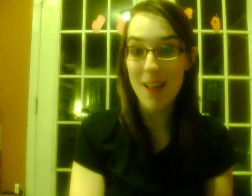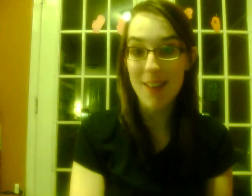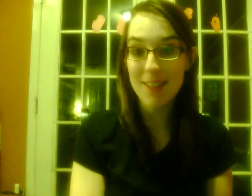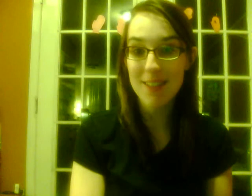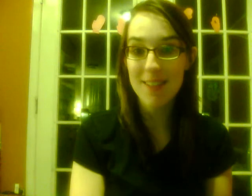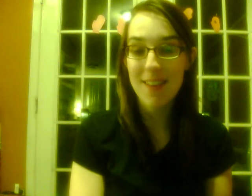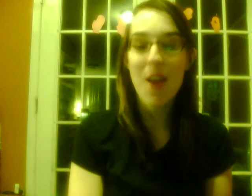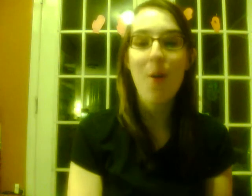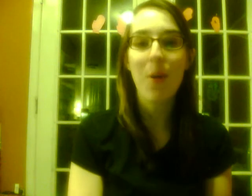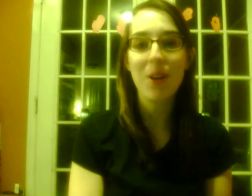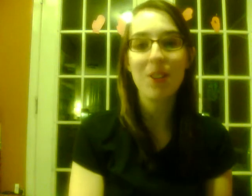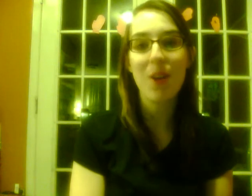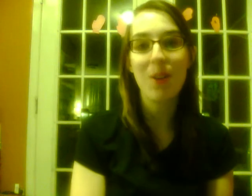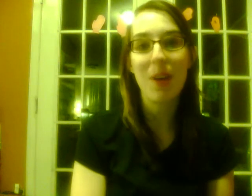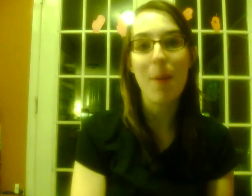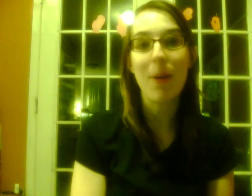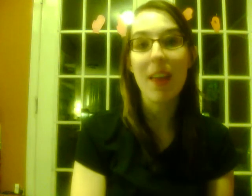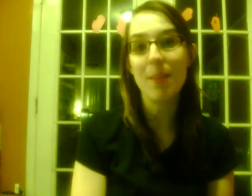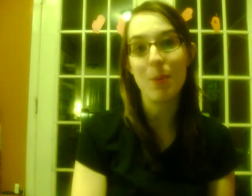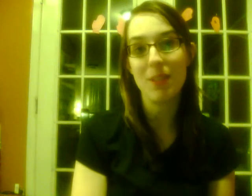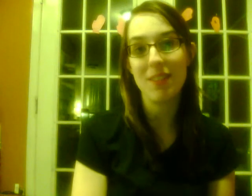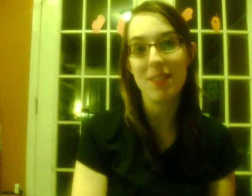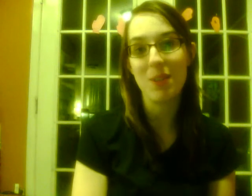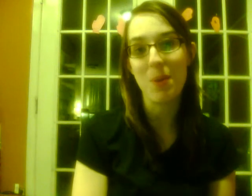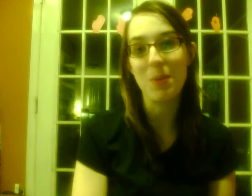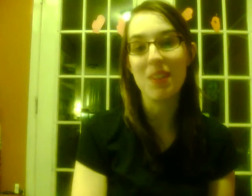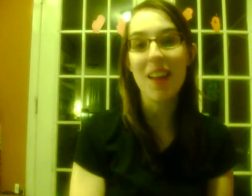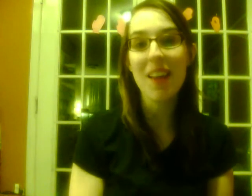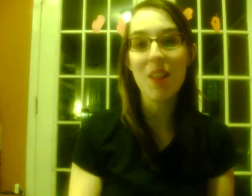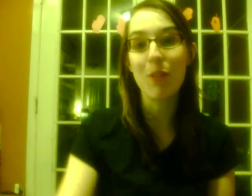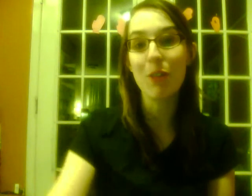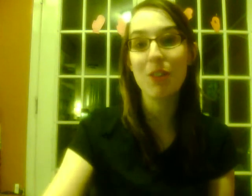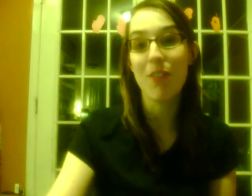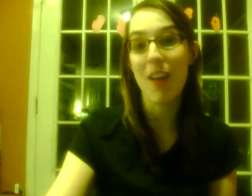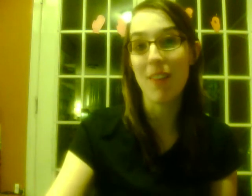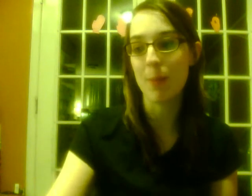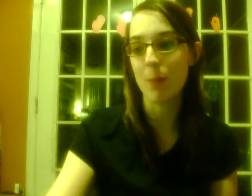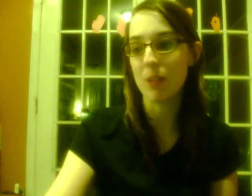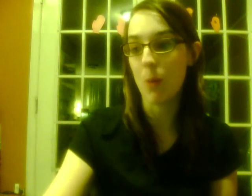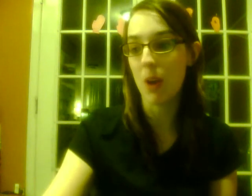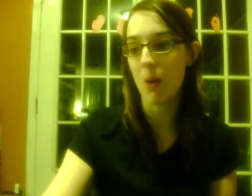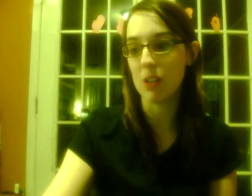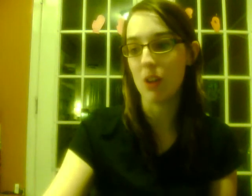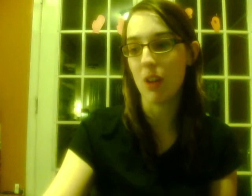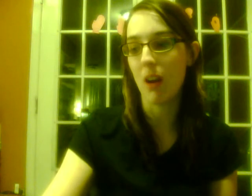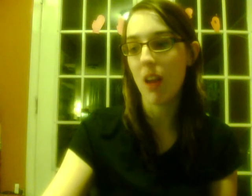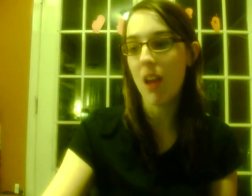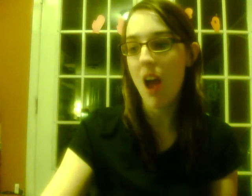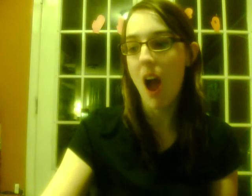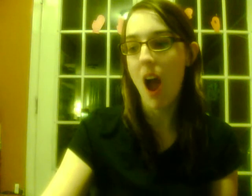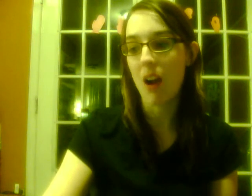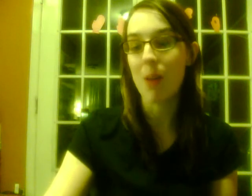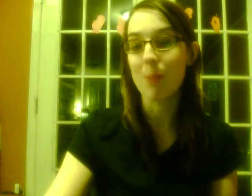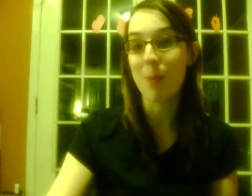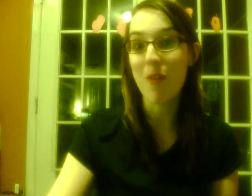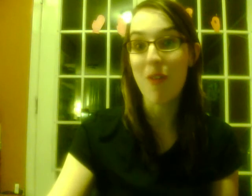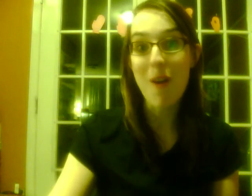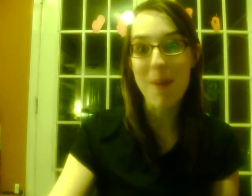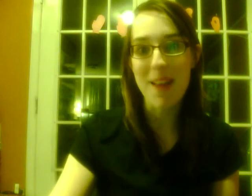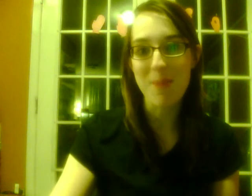signs. We're going to start learning about animals. So tonight, the first 5 animals that we are going to learn are some farm